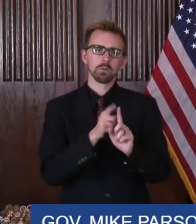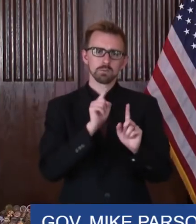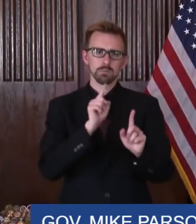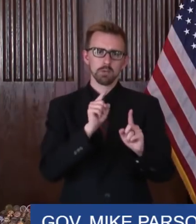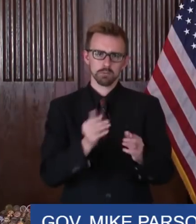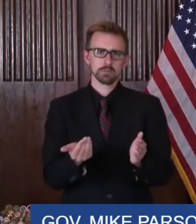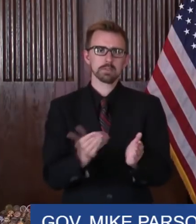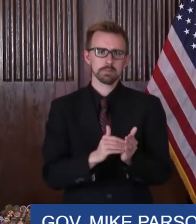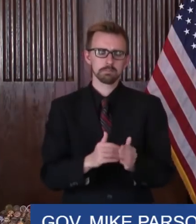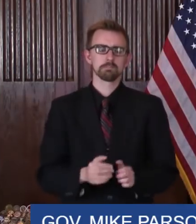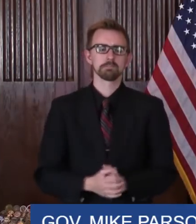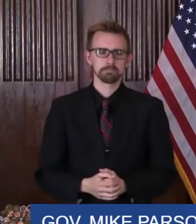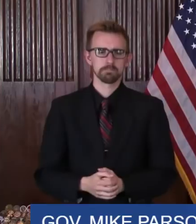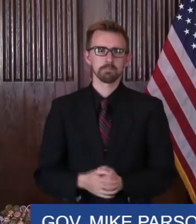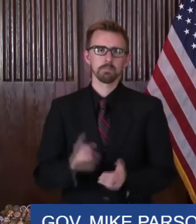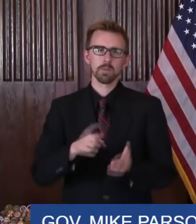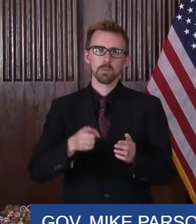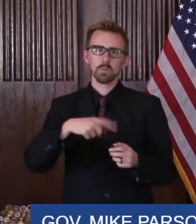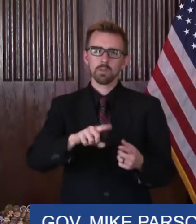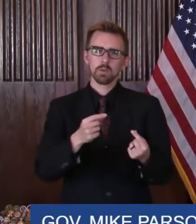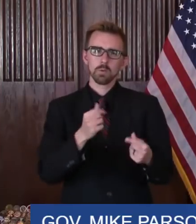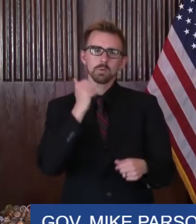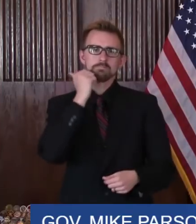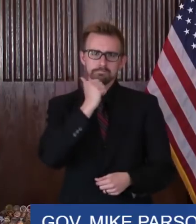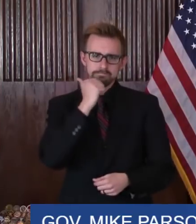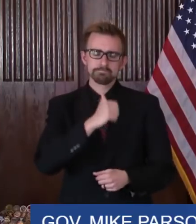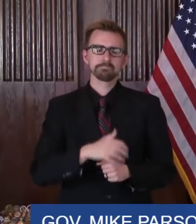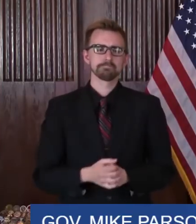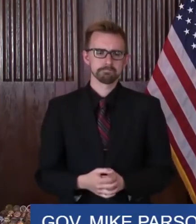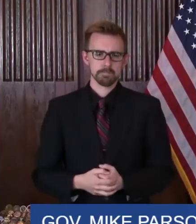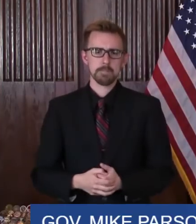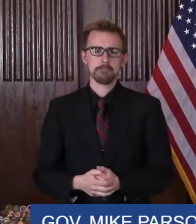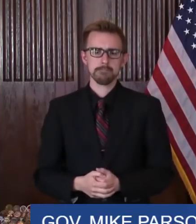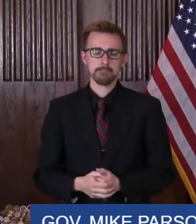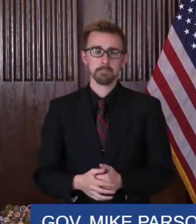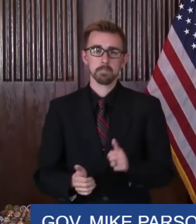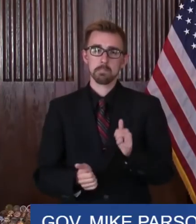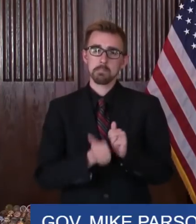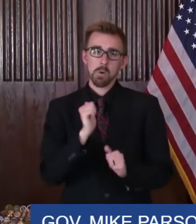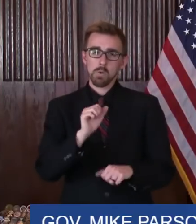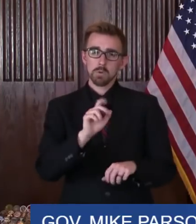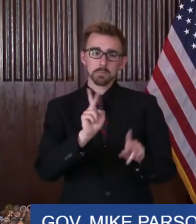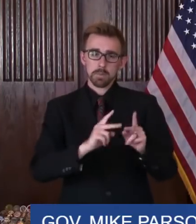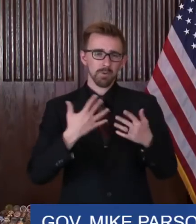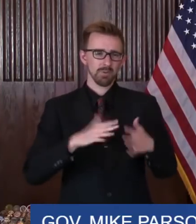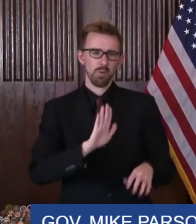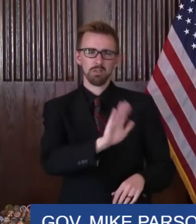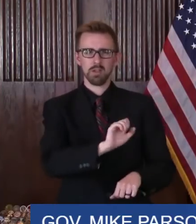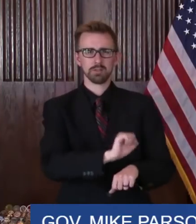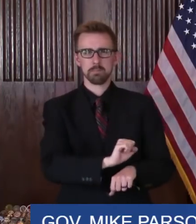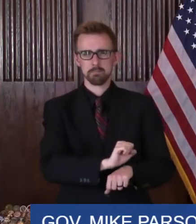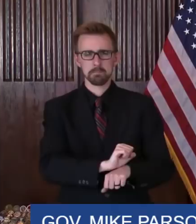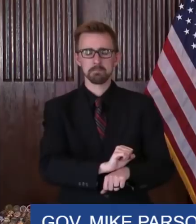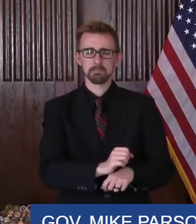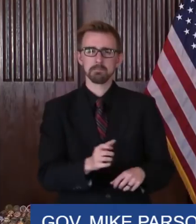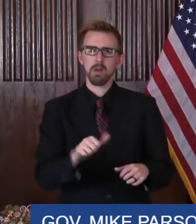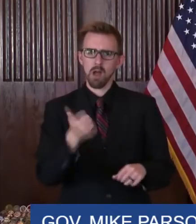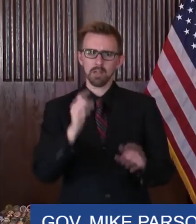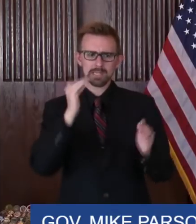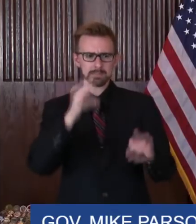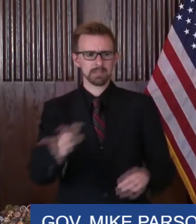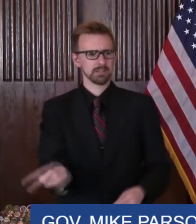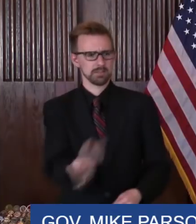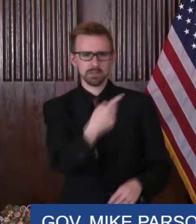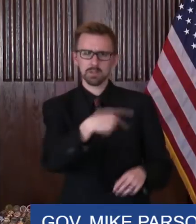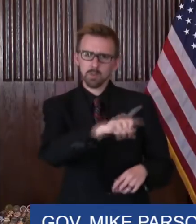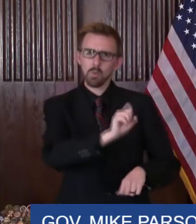again and what they do every day. It is a job most people don't want to do, but others expect them to do